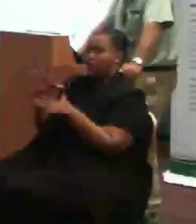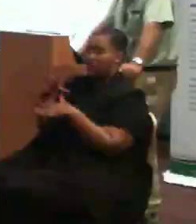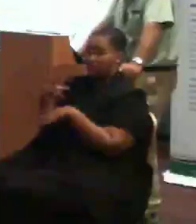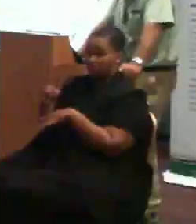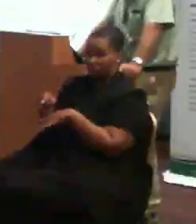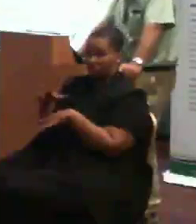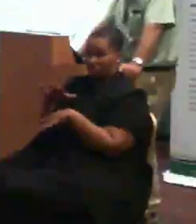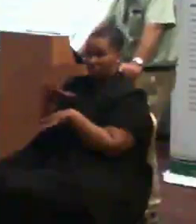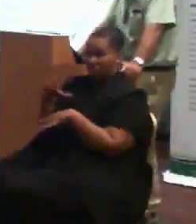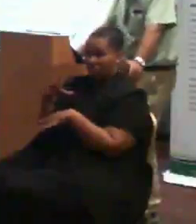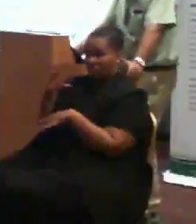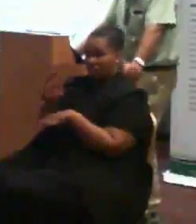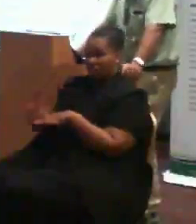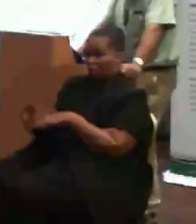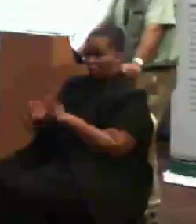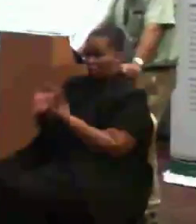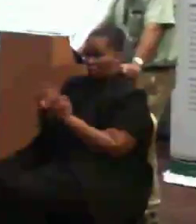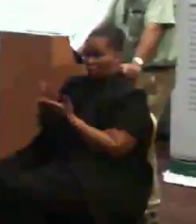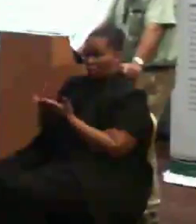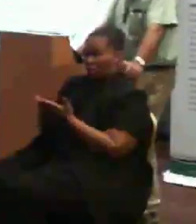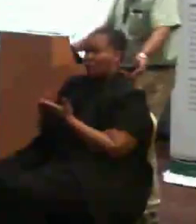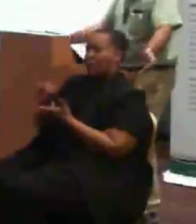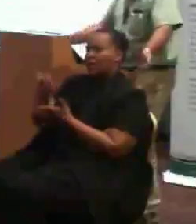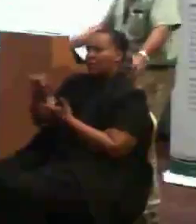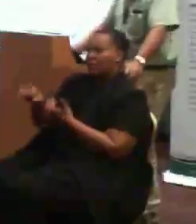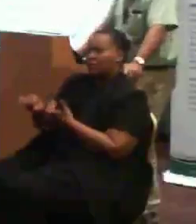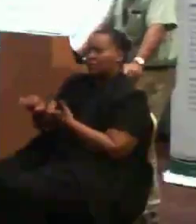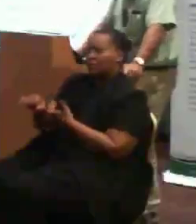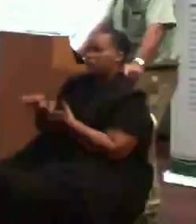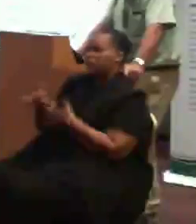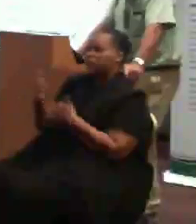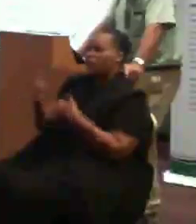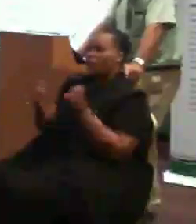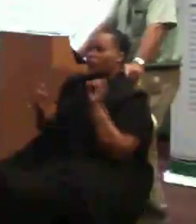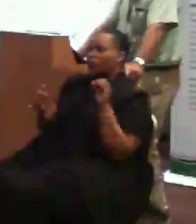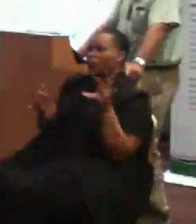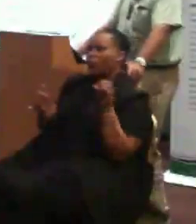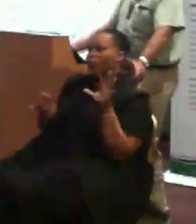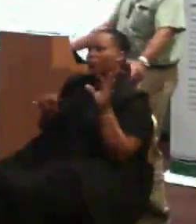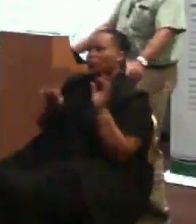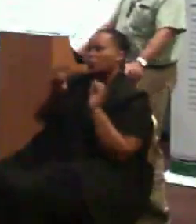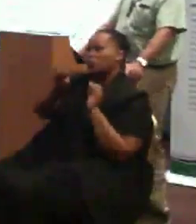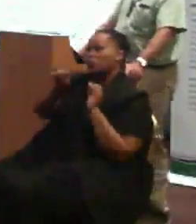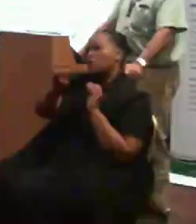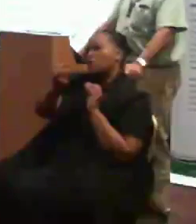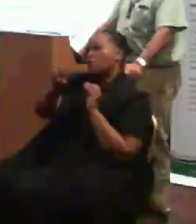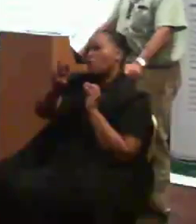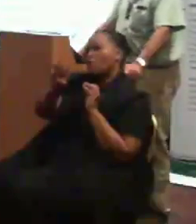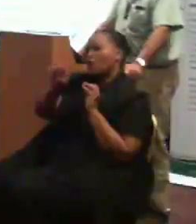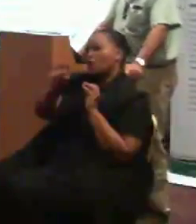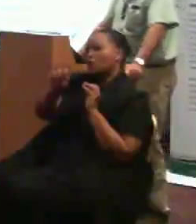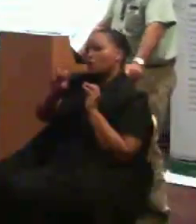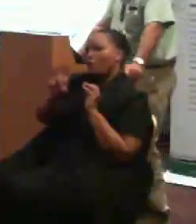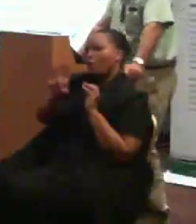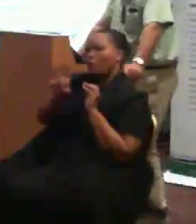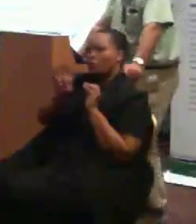from that profile? For sure. Now, compare it with Soweto. There's also a Eskom client.